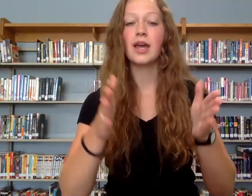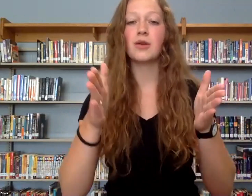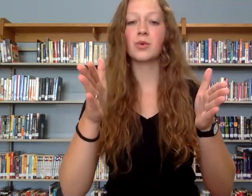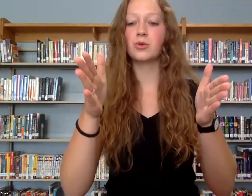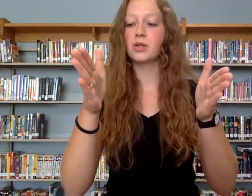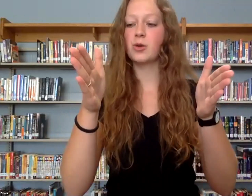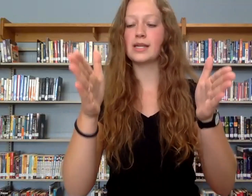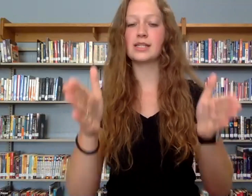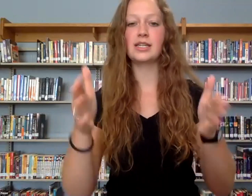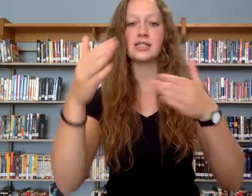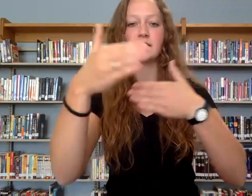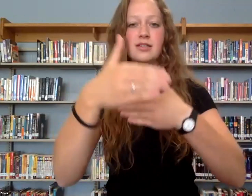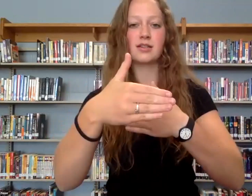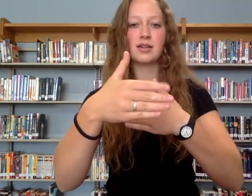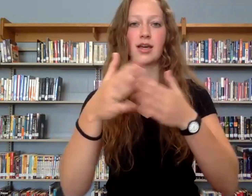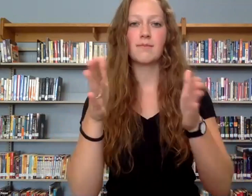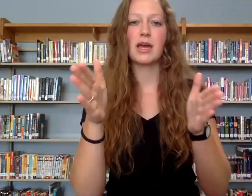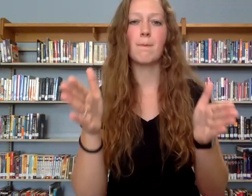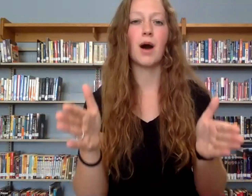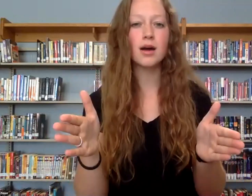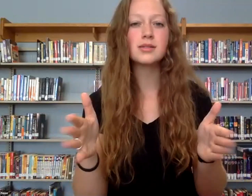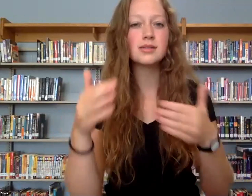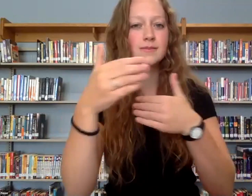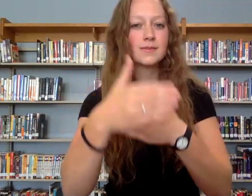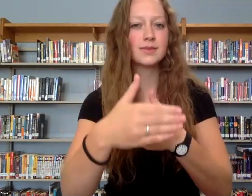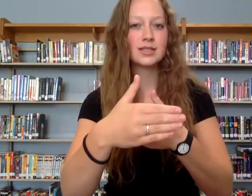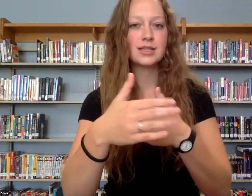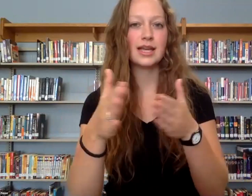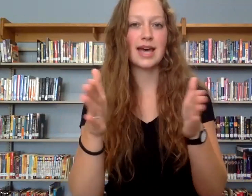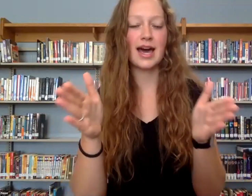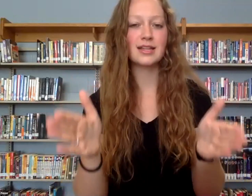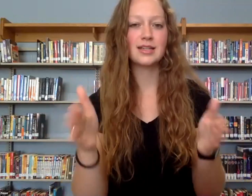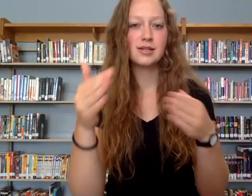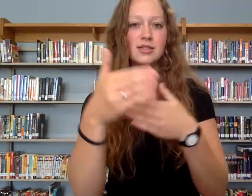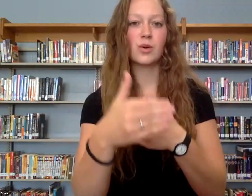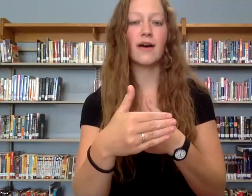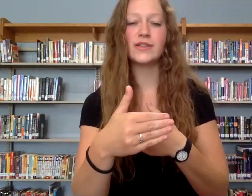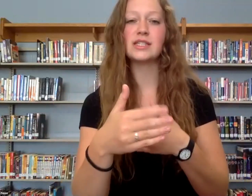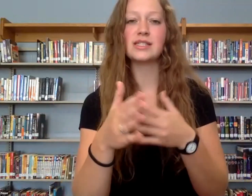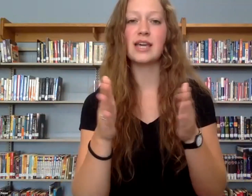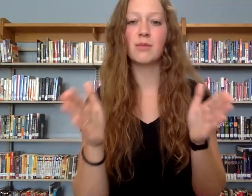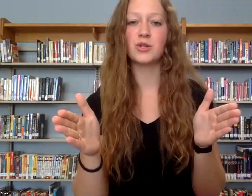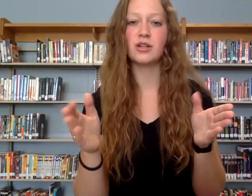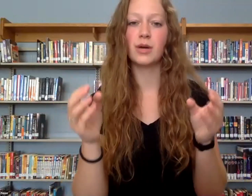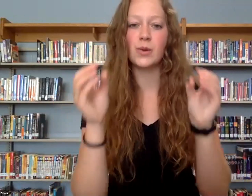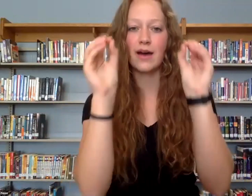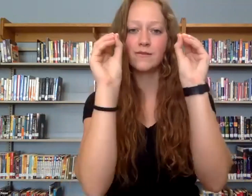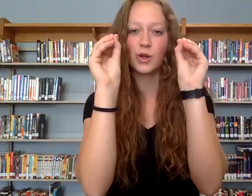In room, you basically just make a box like that. So office is the same motion, but you have little